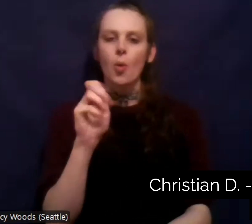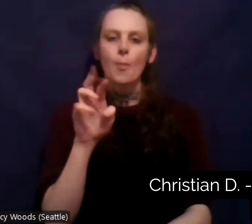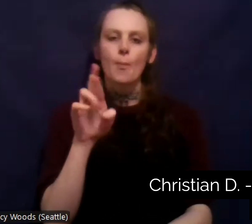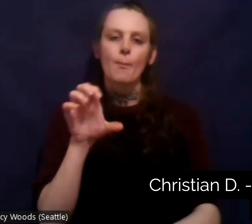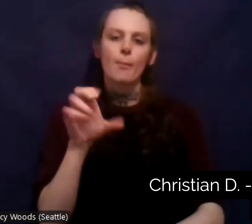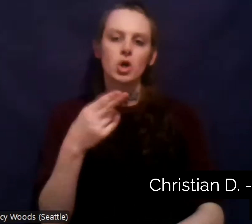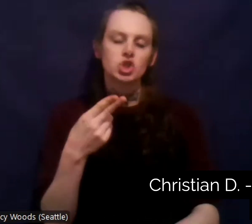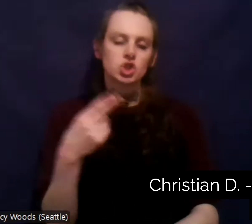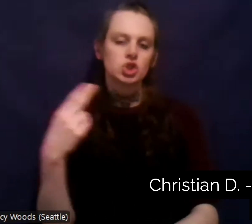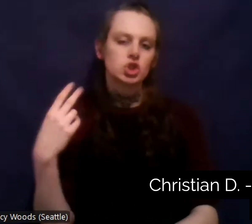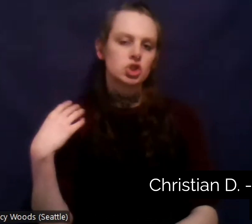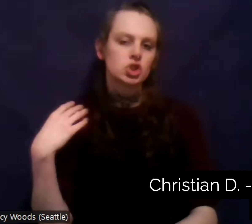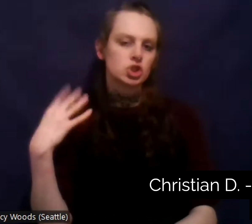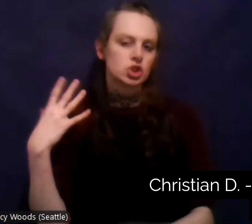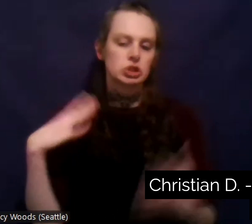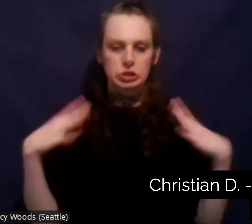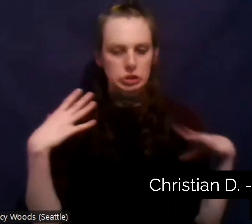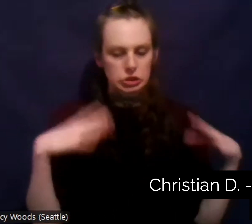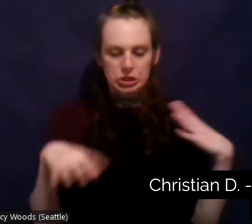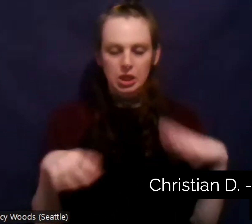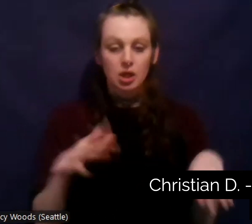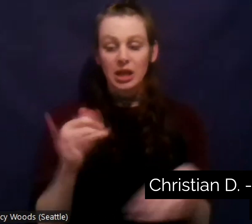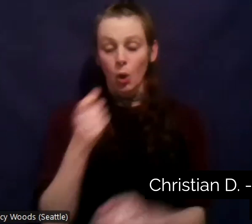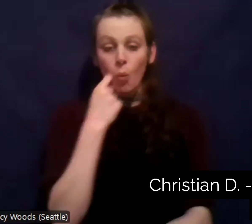pretty cool. Um,